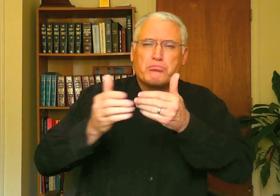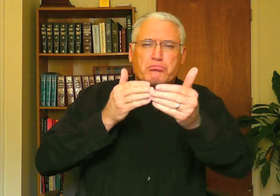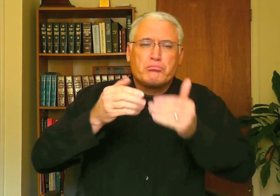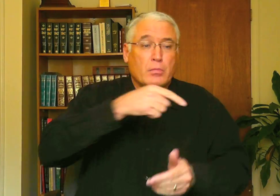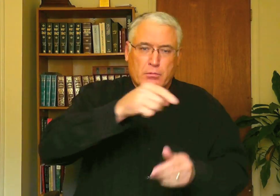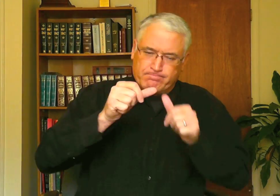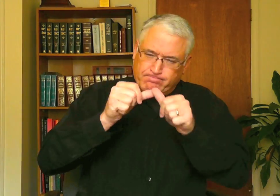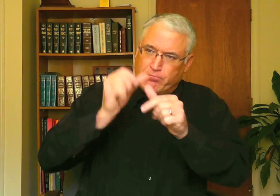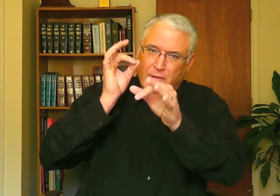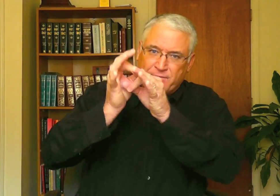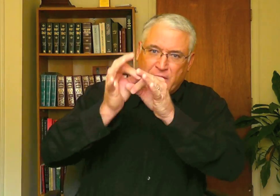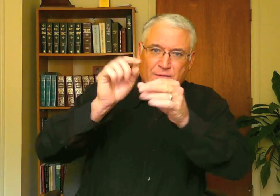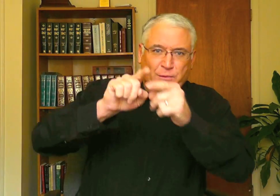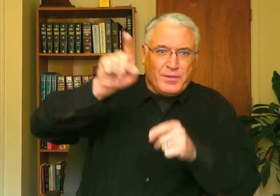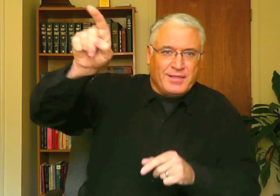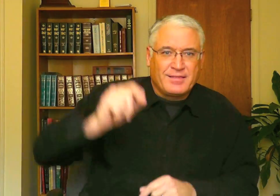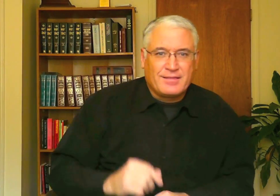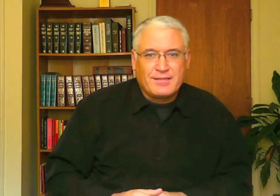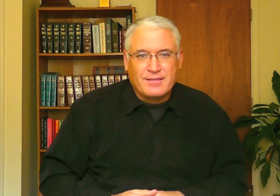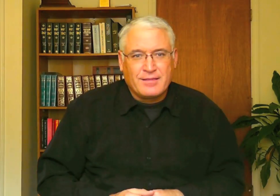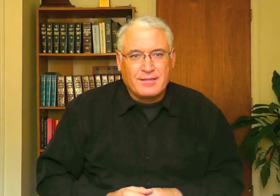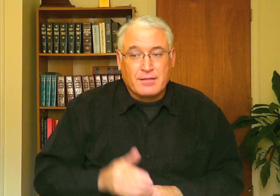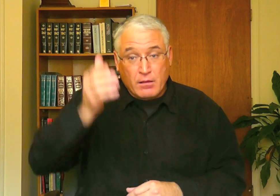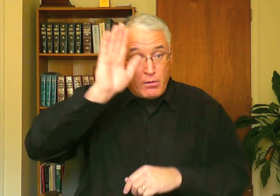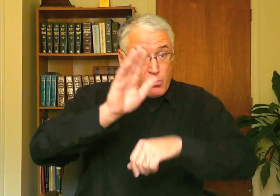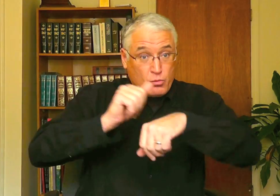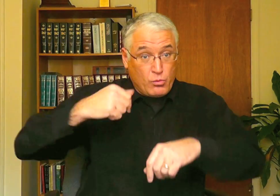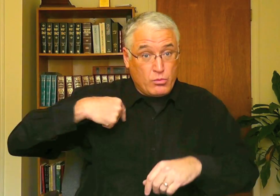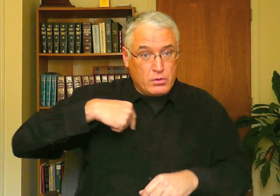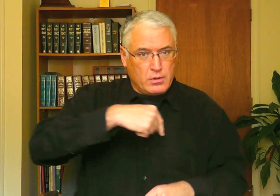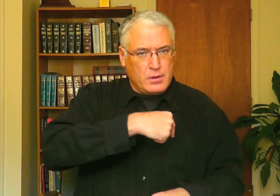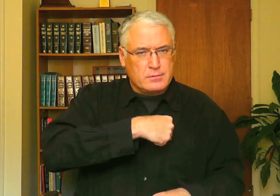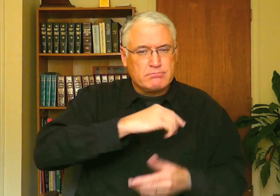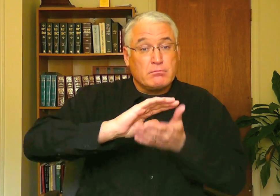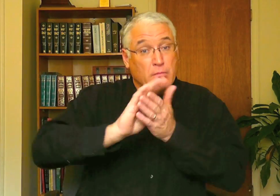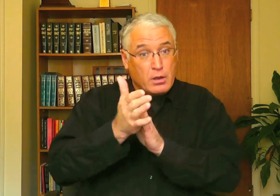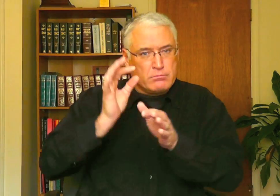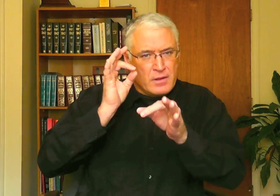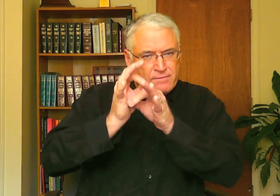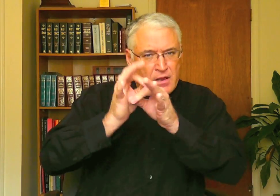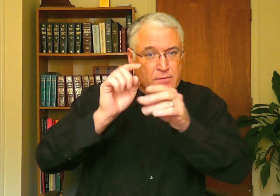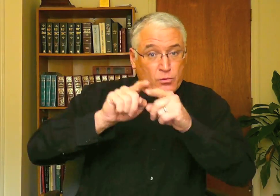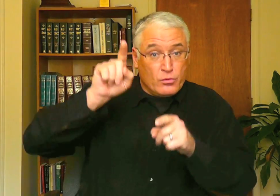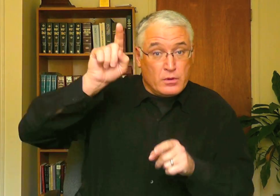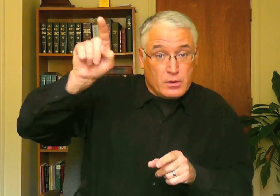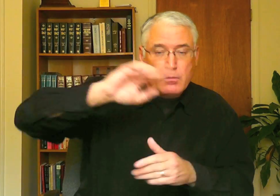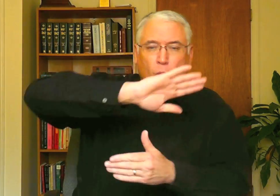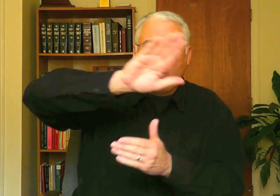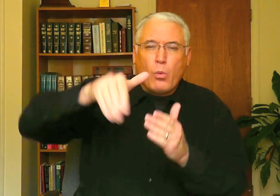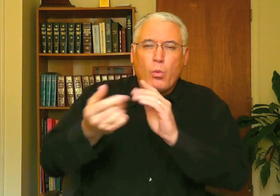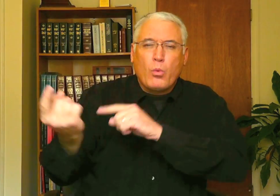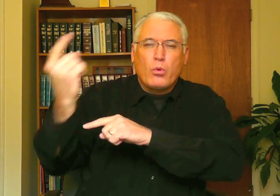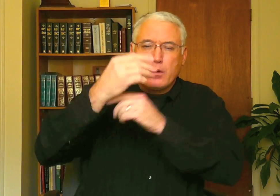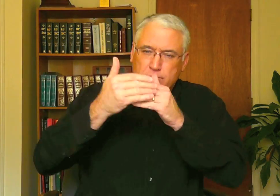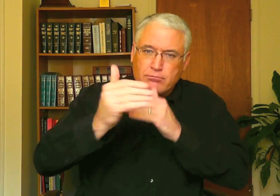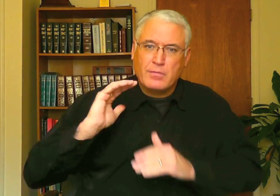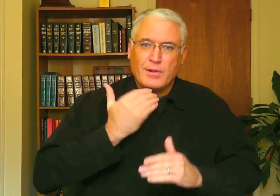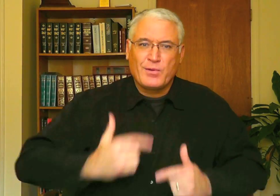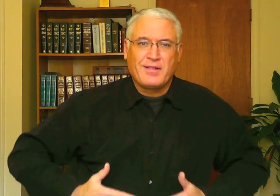or large, no matter, they continue to be faithful to him. Well, they're called to be faithful, same as